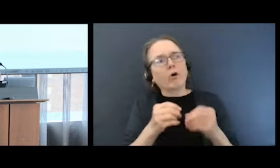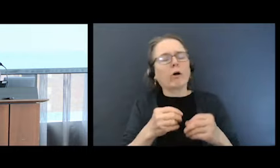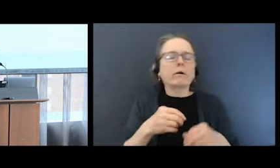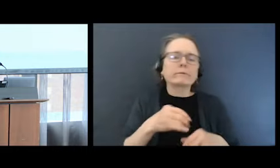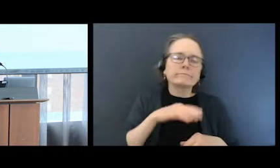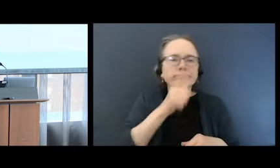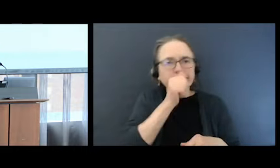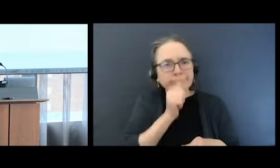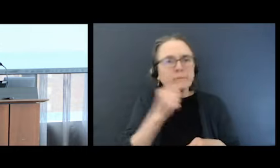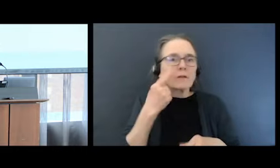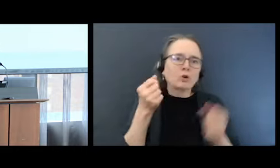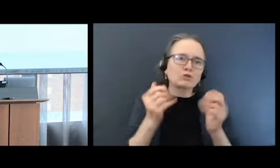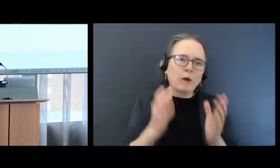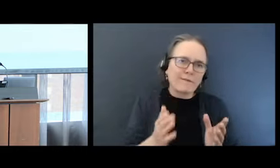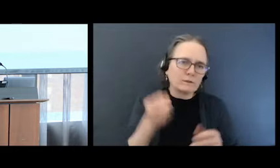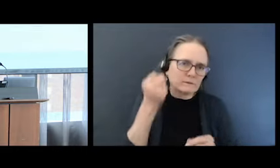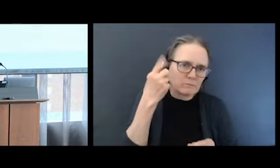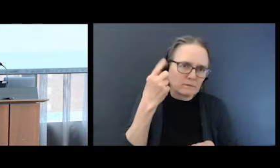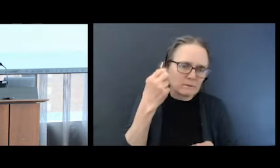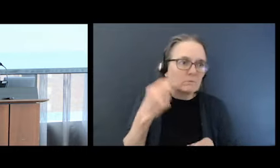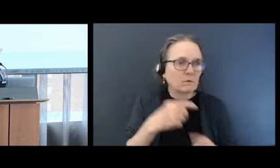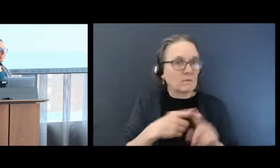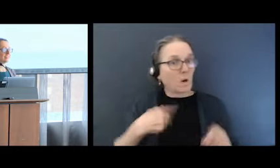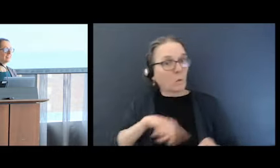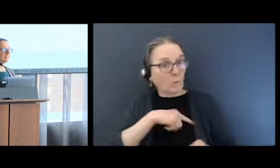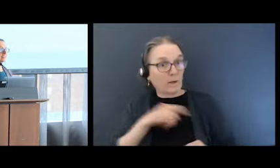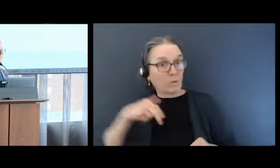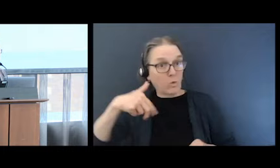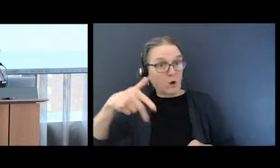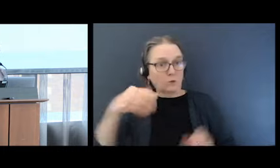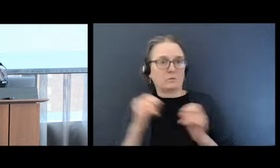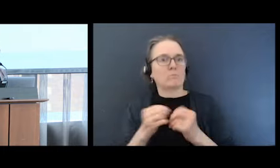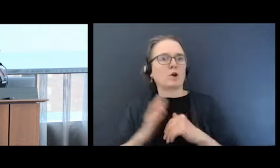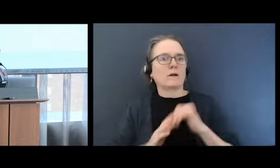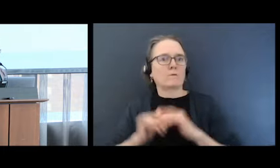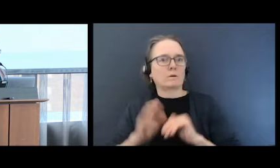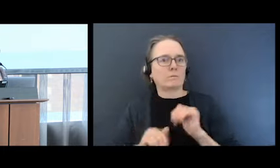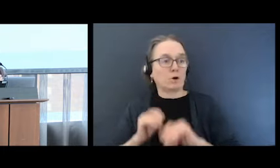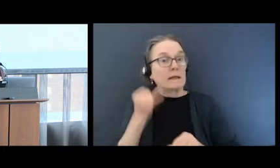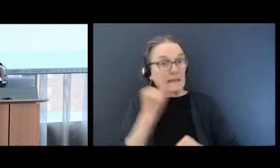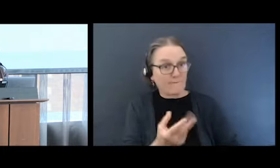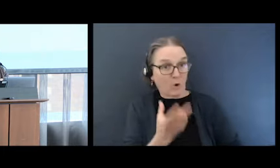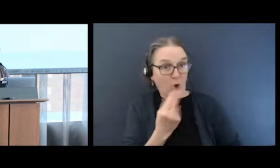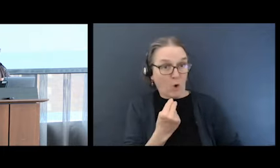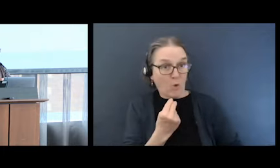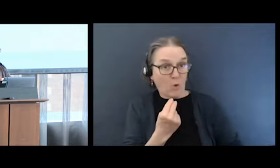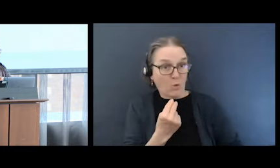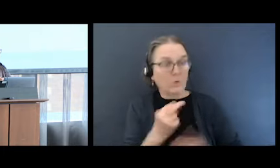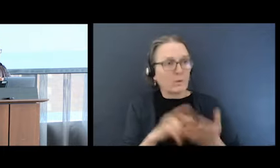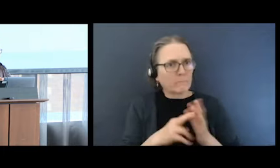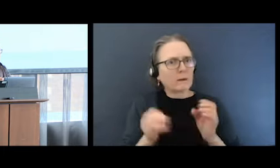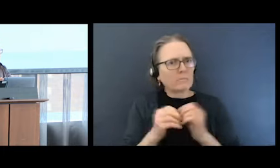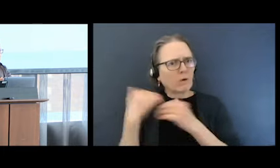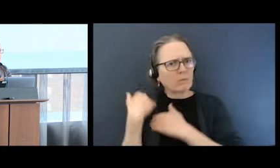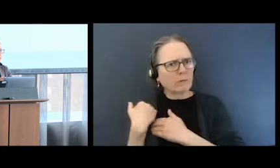Hi, I have the microphone over here. I have a follow-up question regarding ridership. So I know